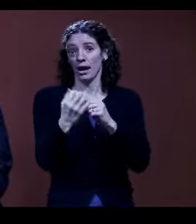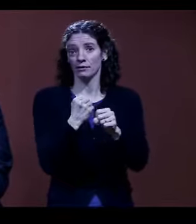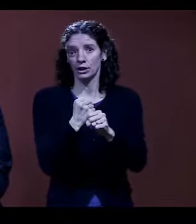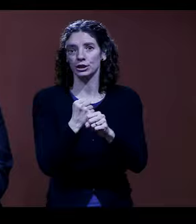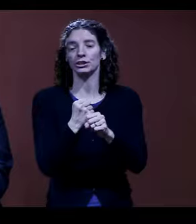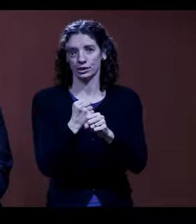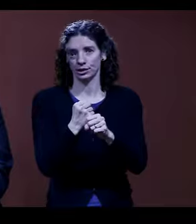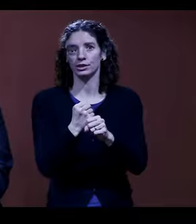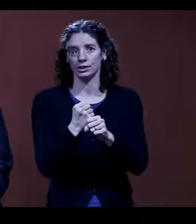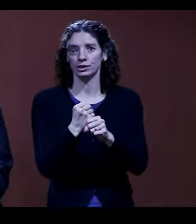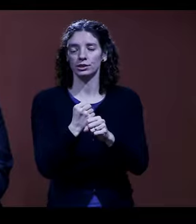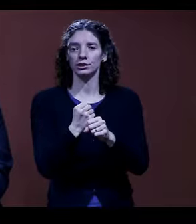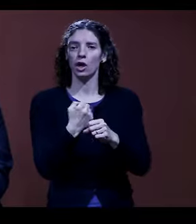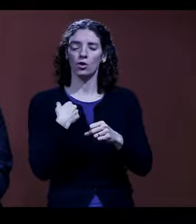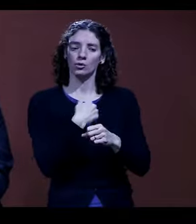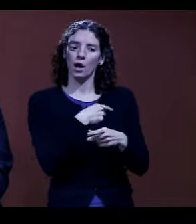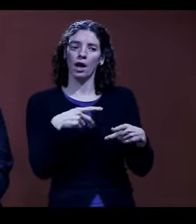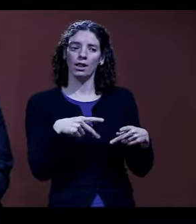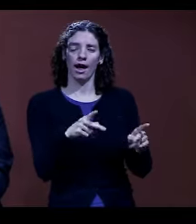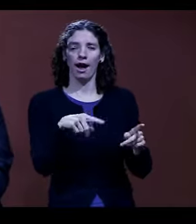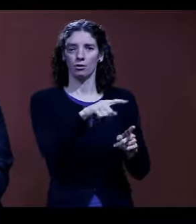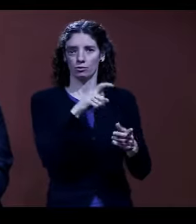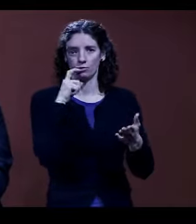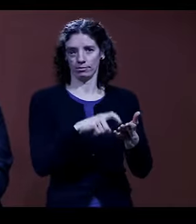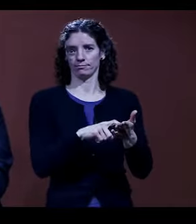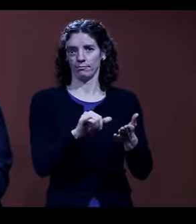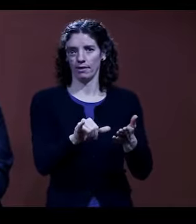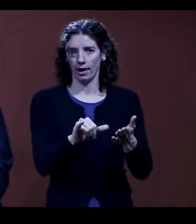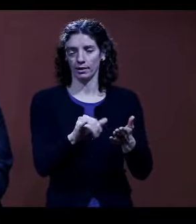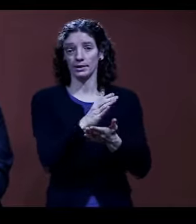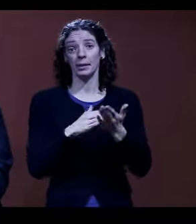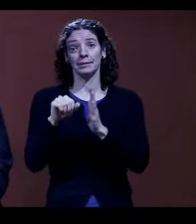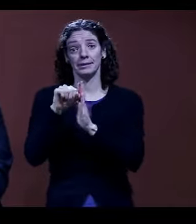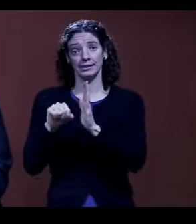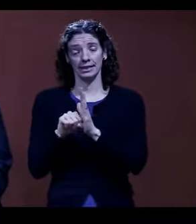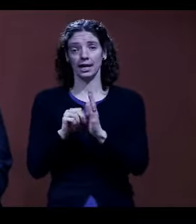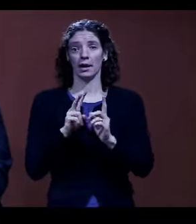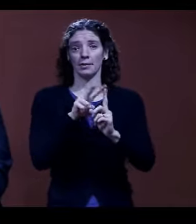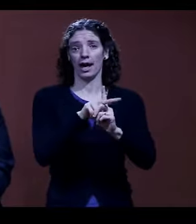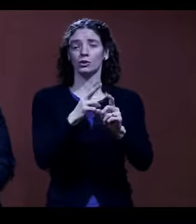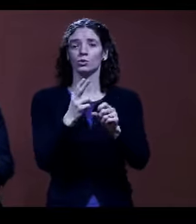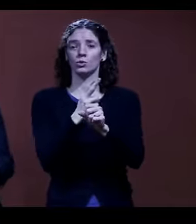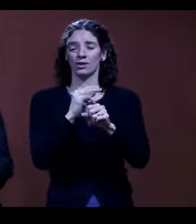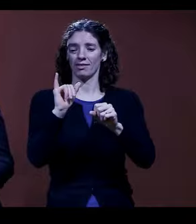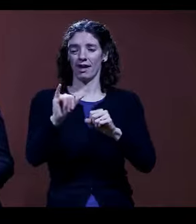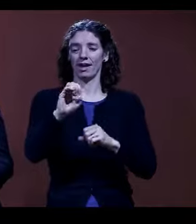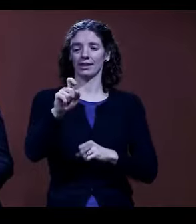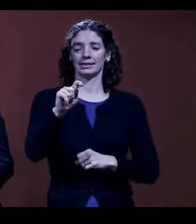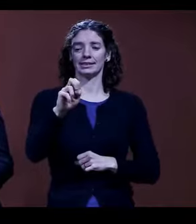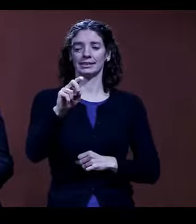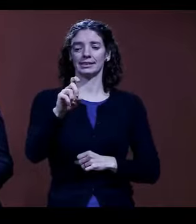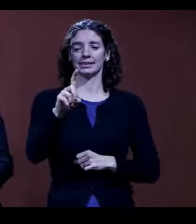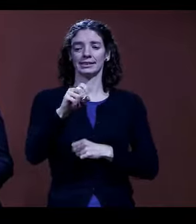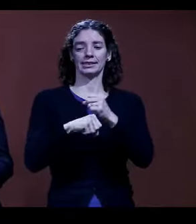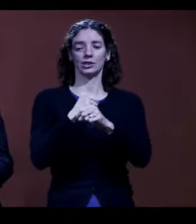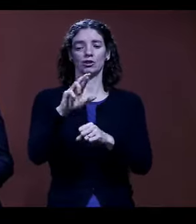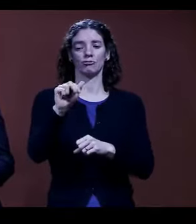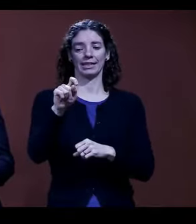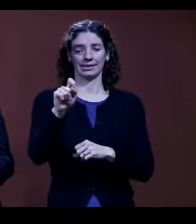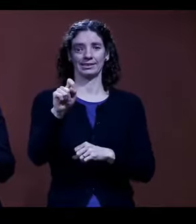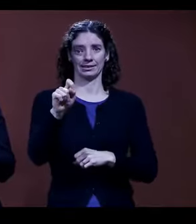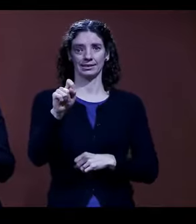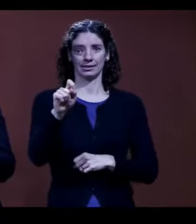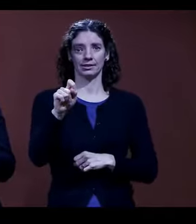And so some states have applied to use an extended year rate in addition to their 4-year rate.